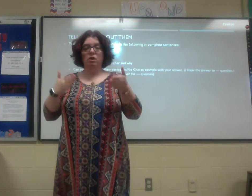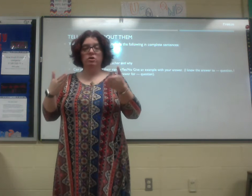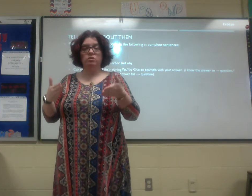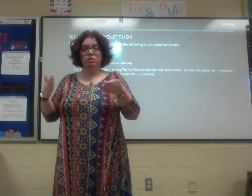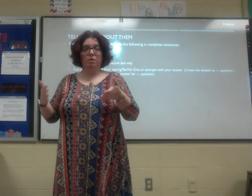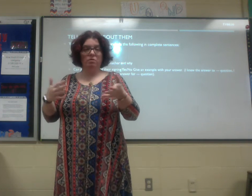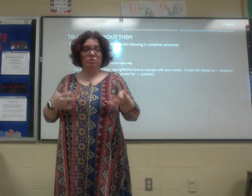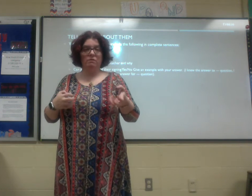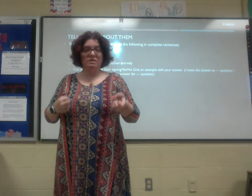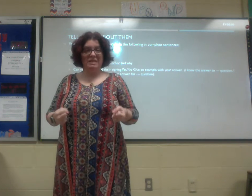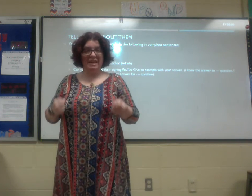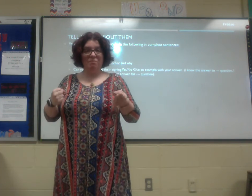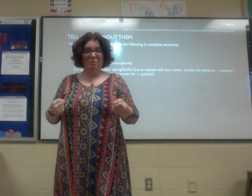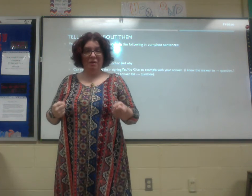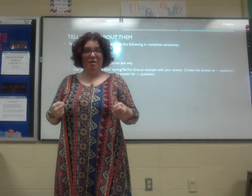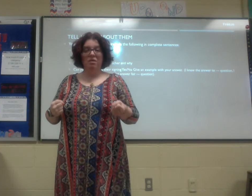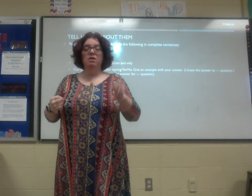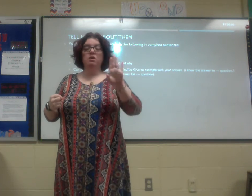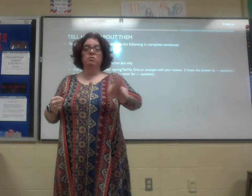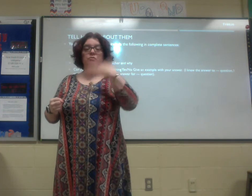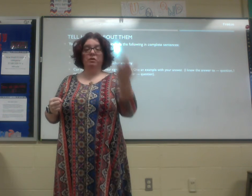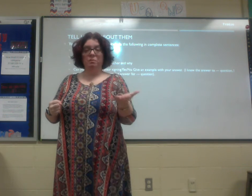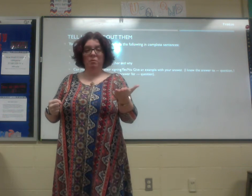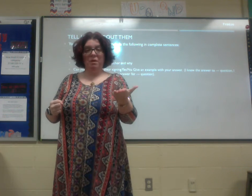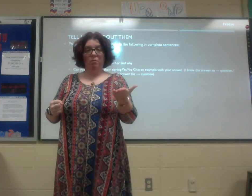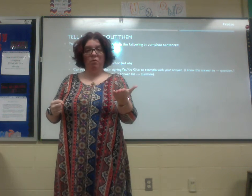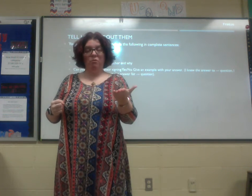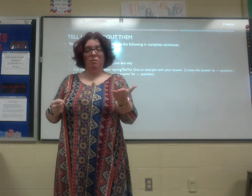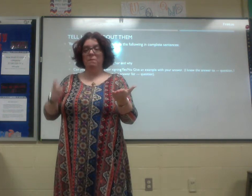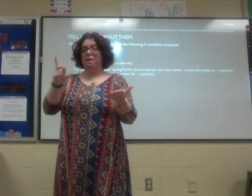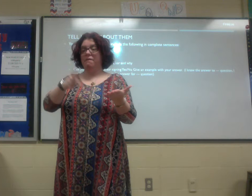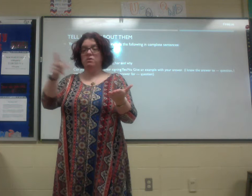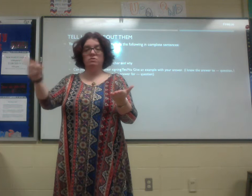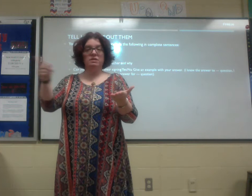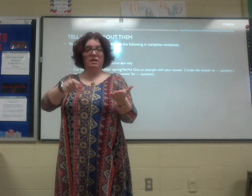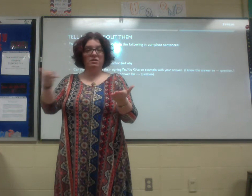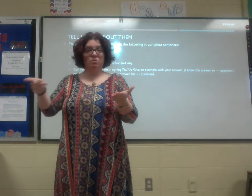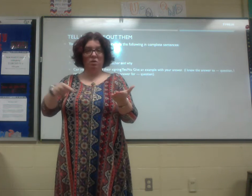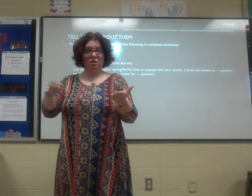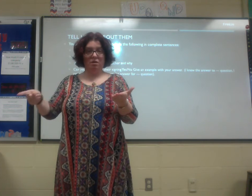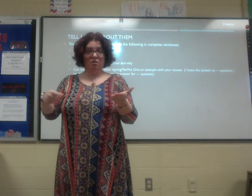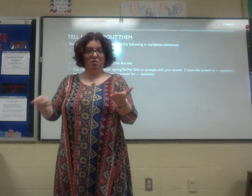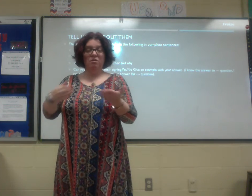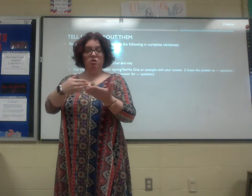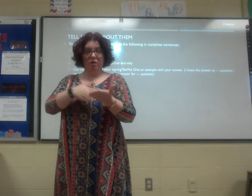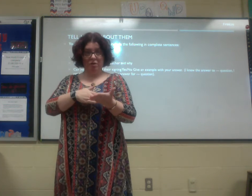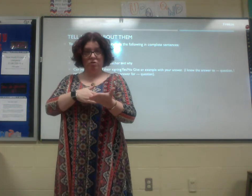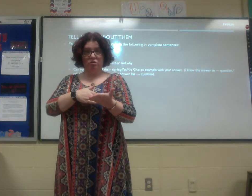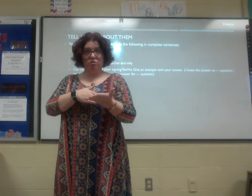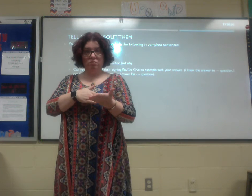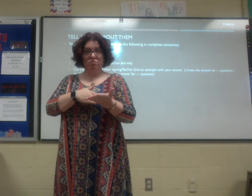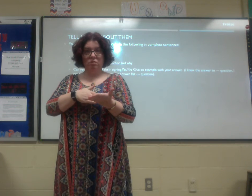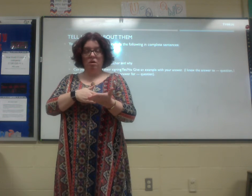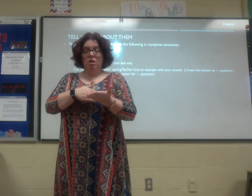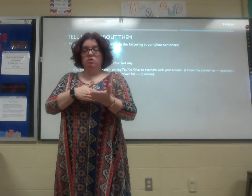as you and your partner don't have the same pen pal, you flip the paper over and then you sign to one another your answers. So if